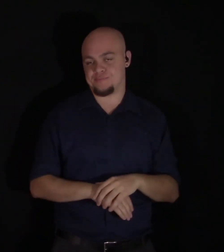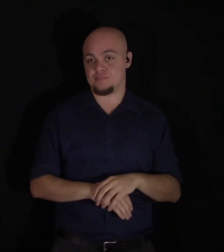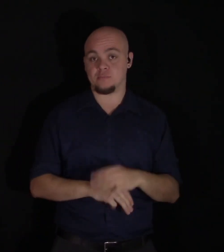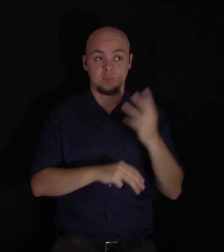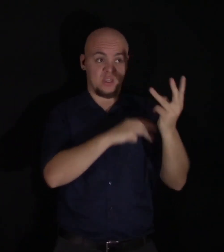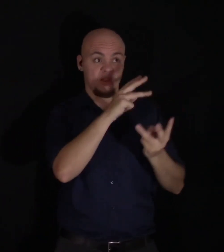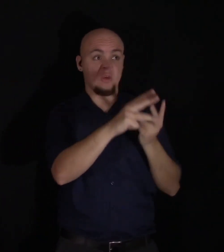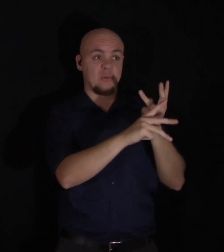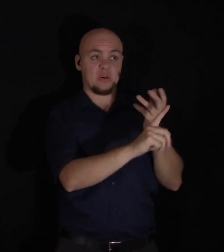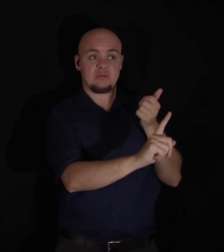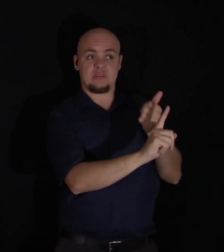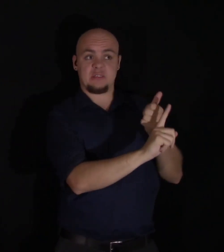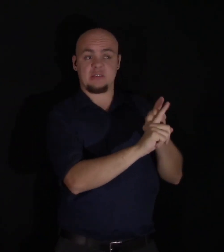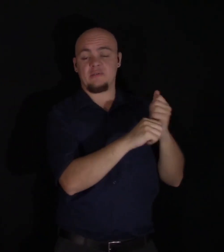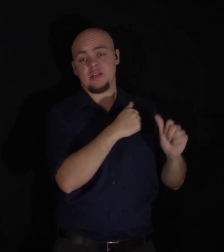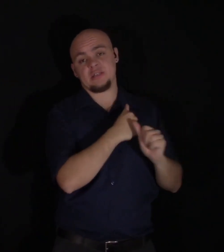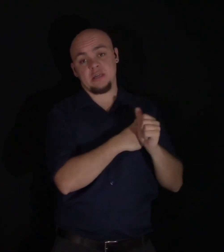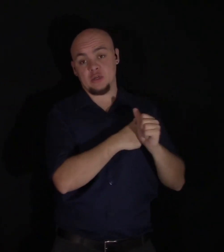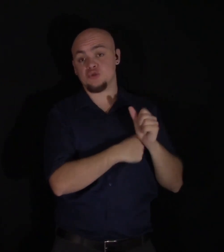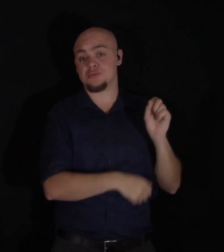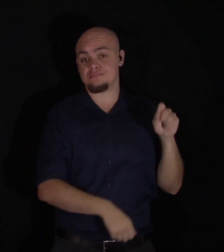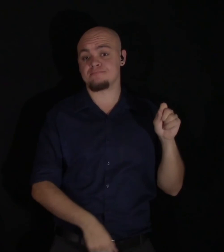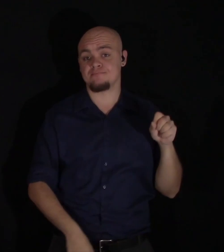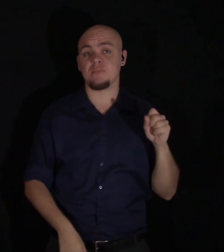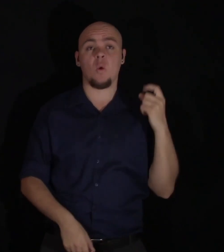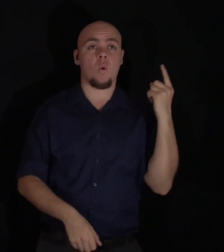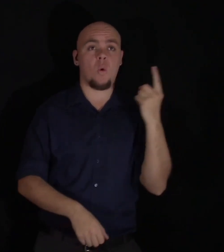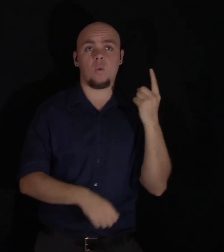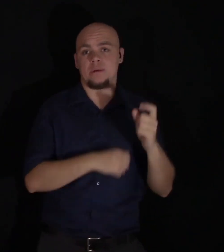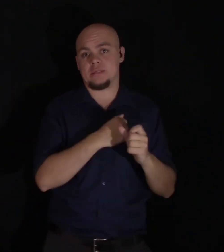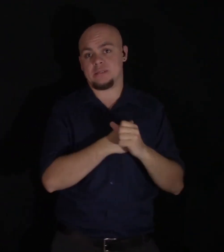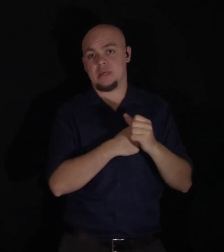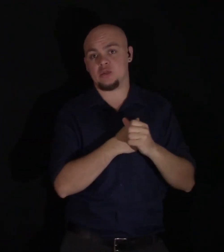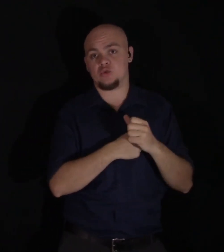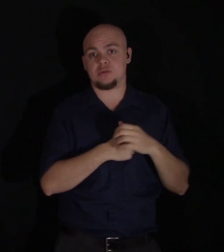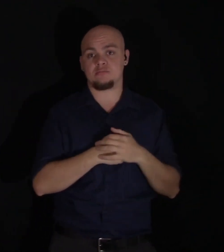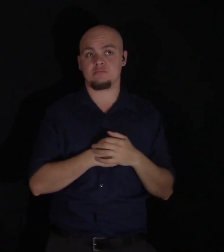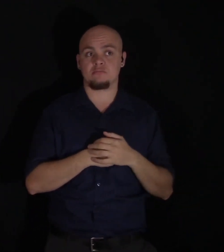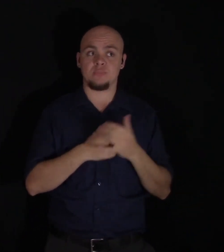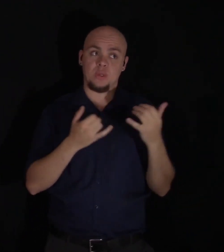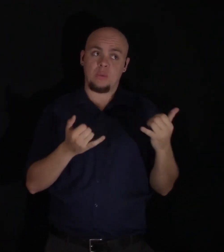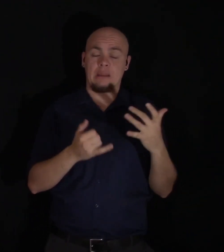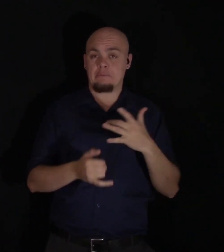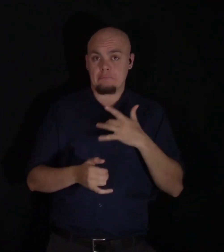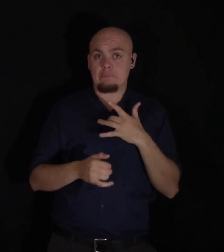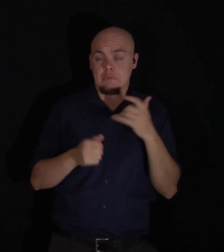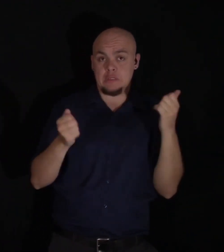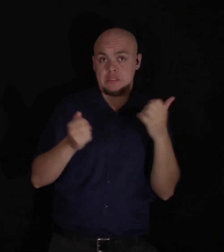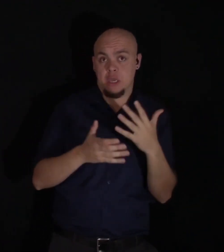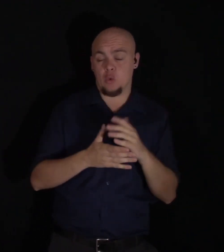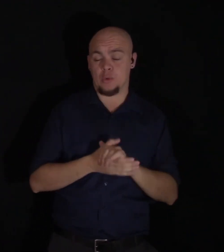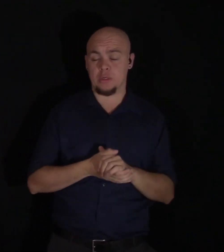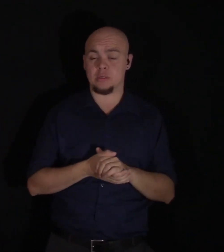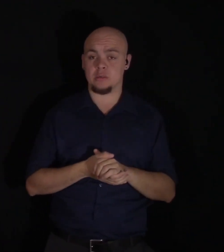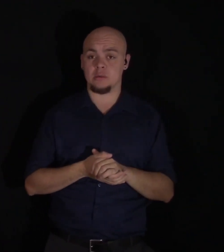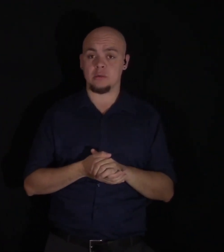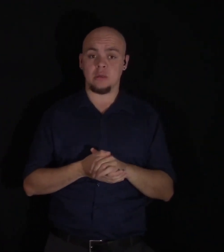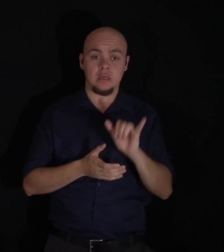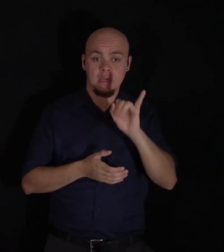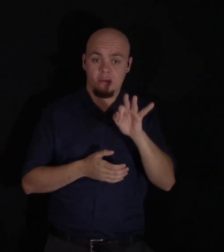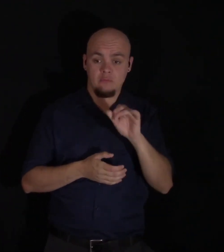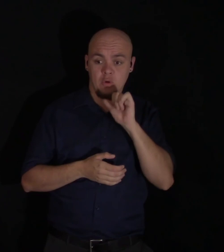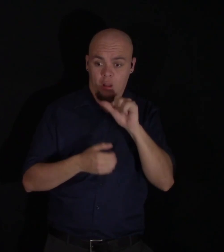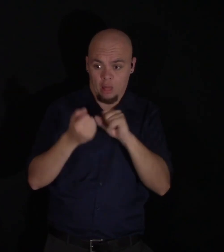dangerous place. It's always been so. And right now it feels a little scary. If we don't have each other's